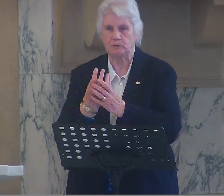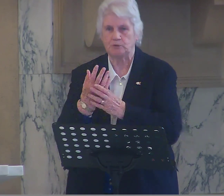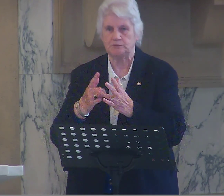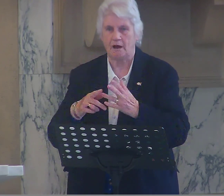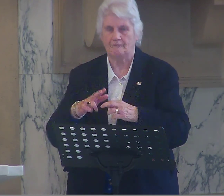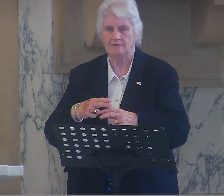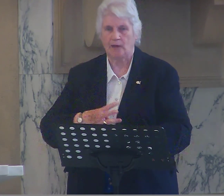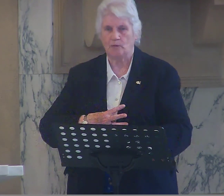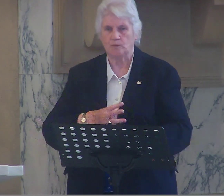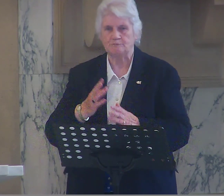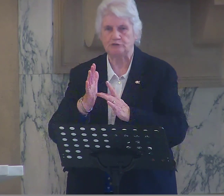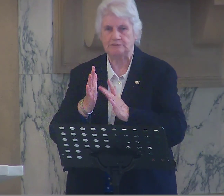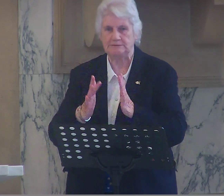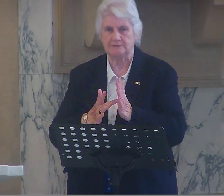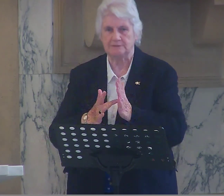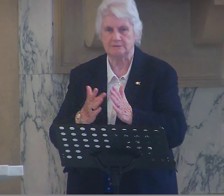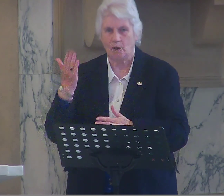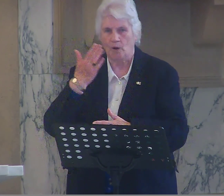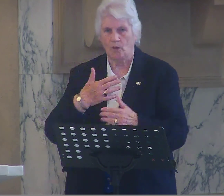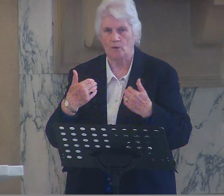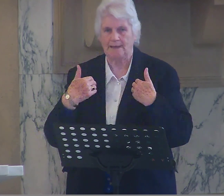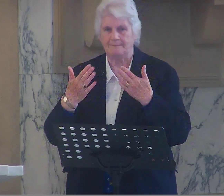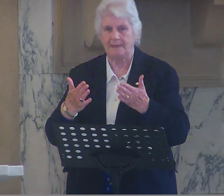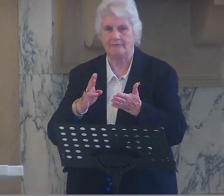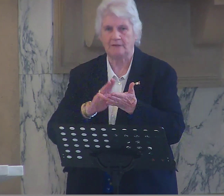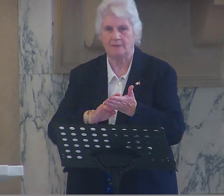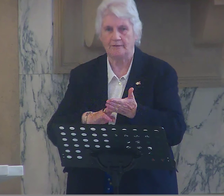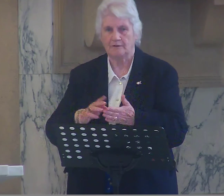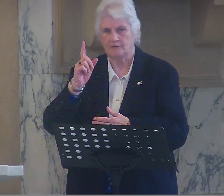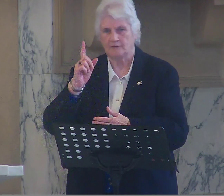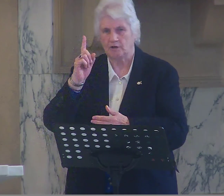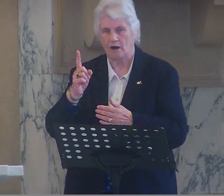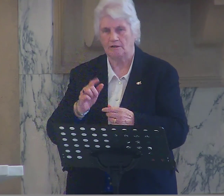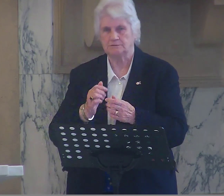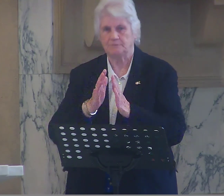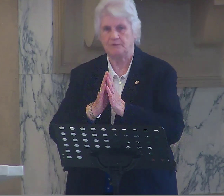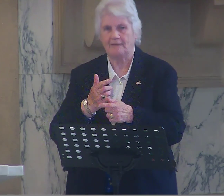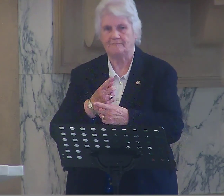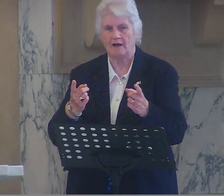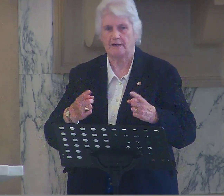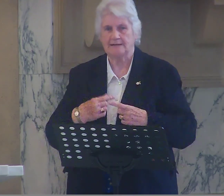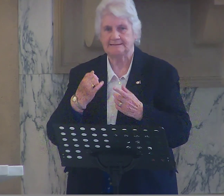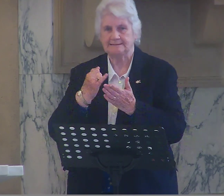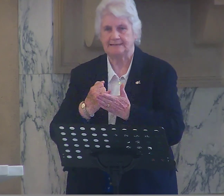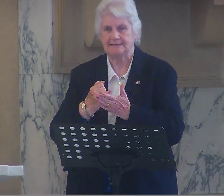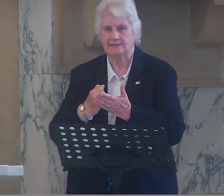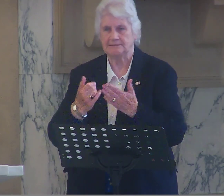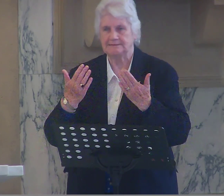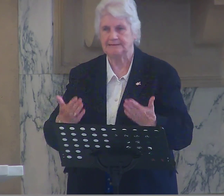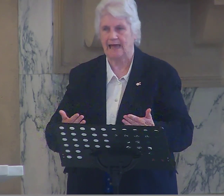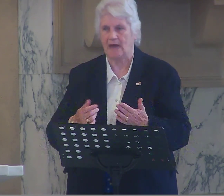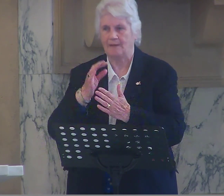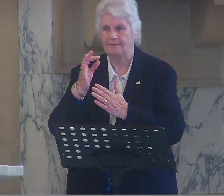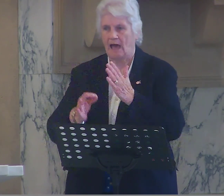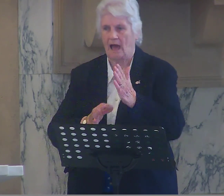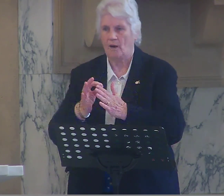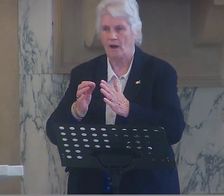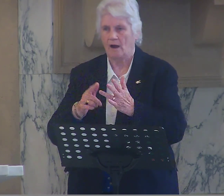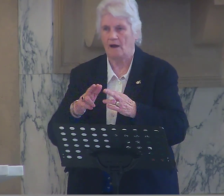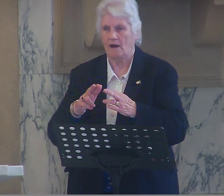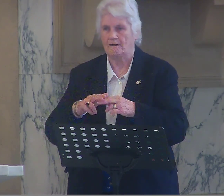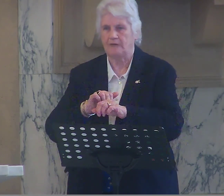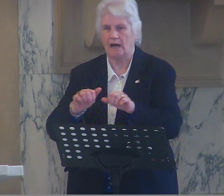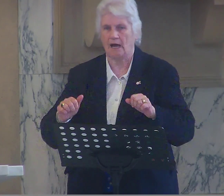of thy womb, Jesus. Holy Mary, Mother of God, pray for us sinners now and